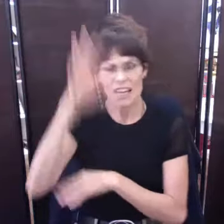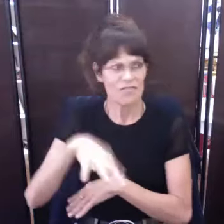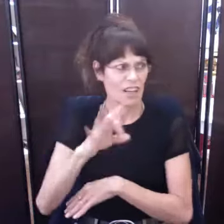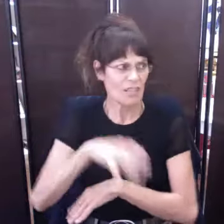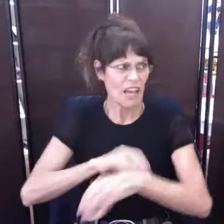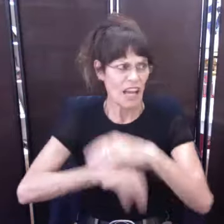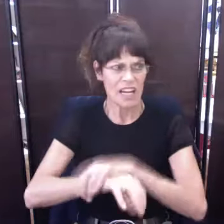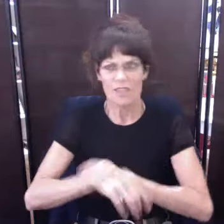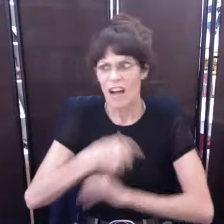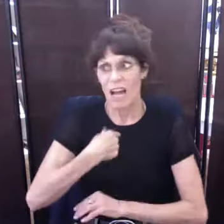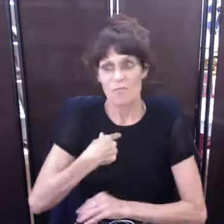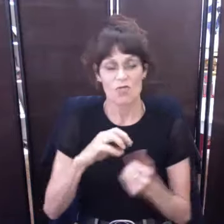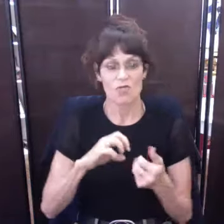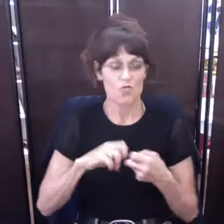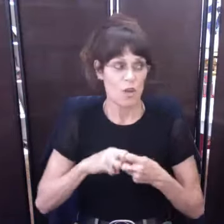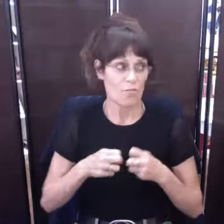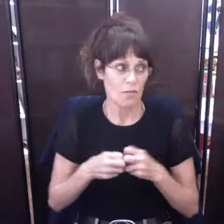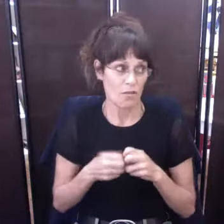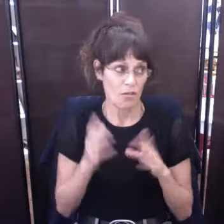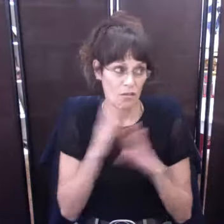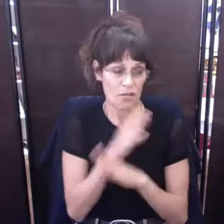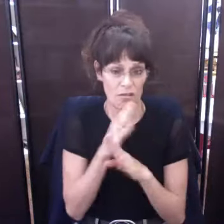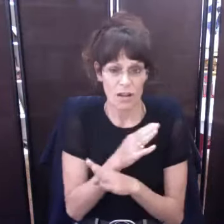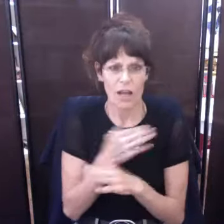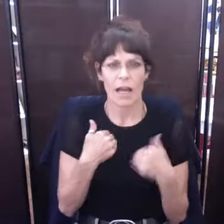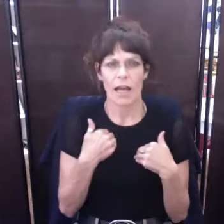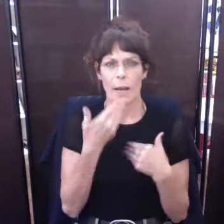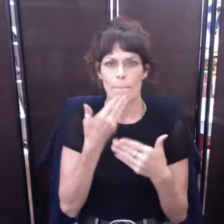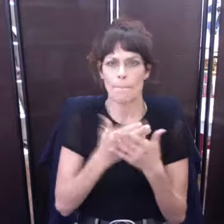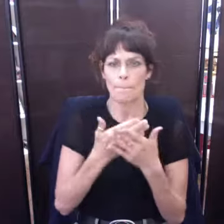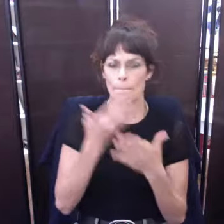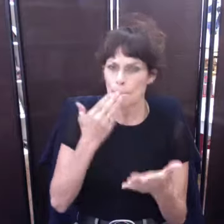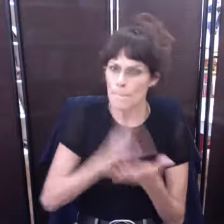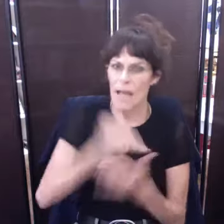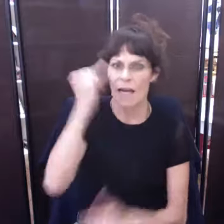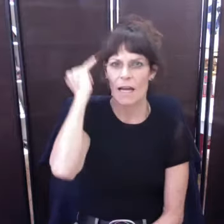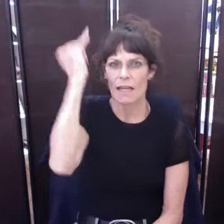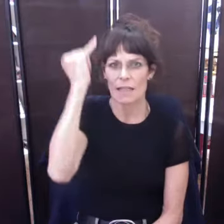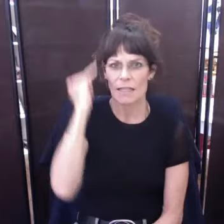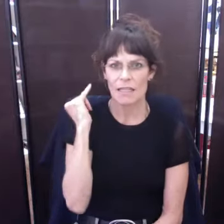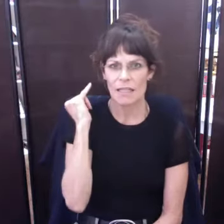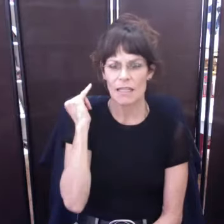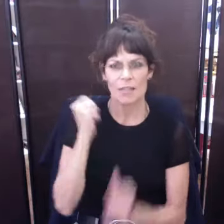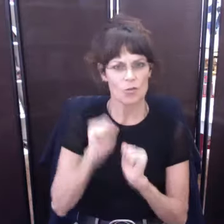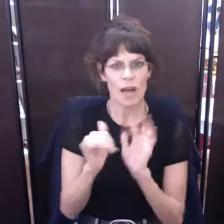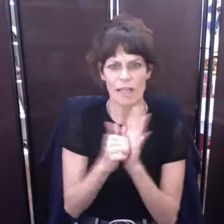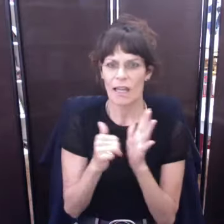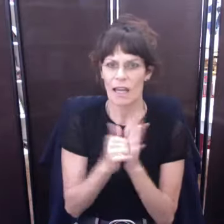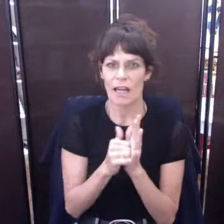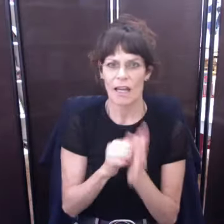And all I know is that I had a really bad idea. I executed that bad idea, and the cops didn't like that very